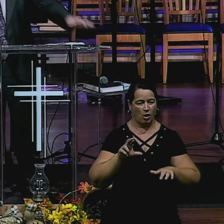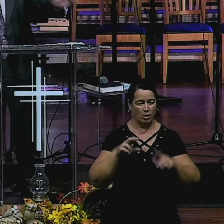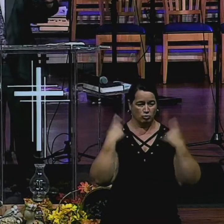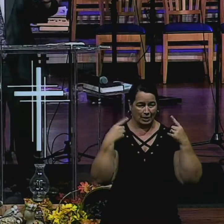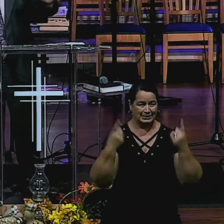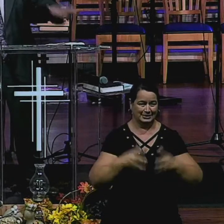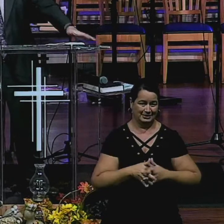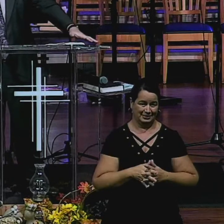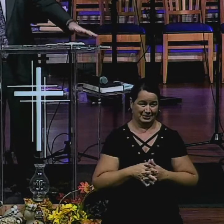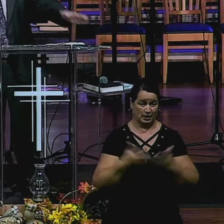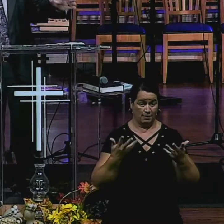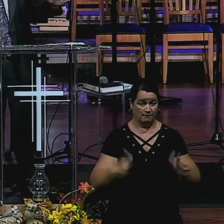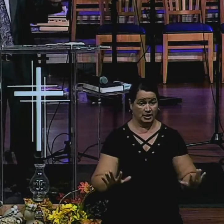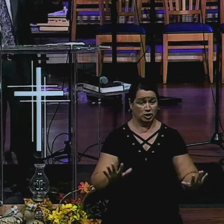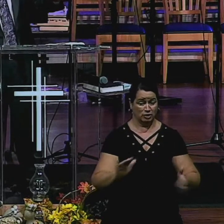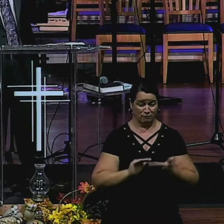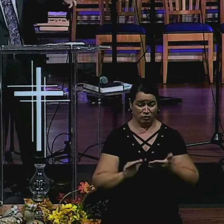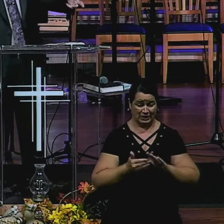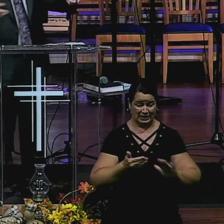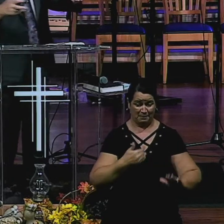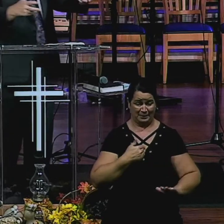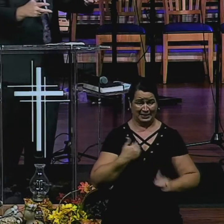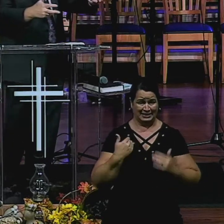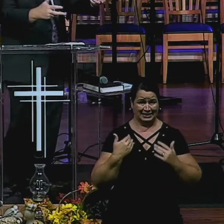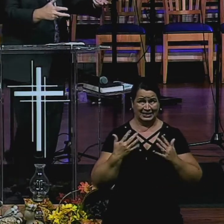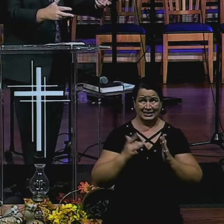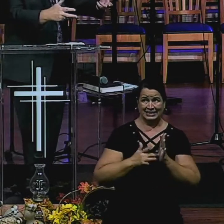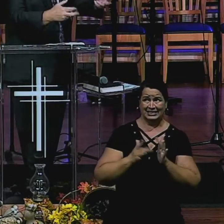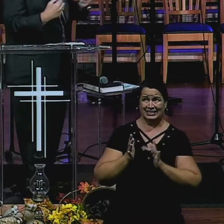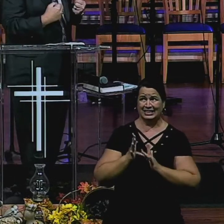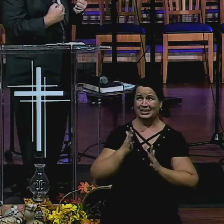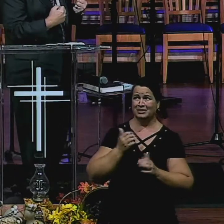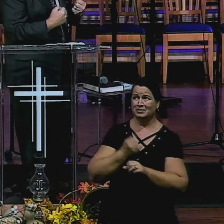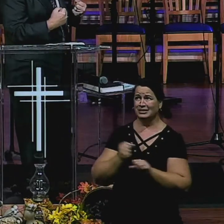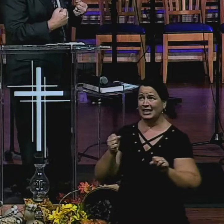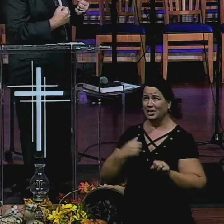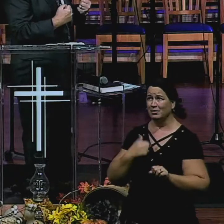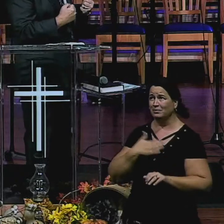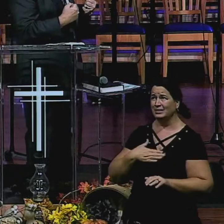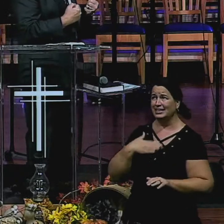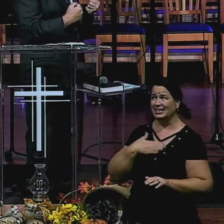done. Forgive me. Lord Jesus, you cry out in faith, save me,